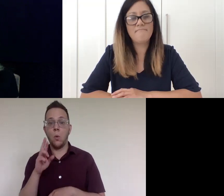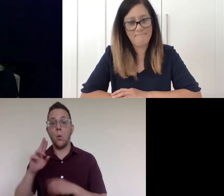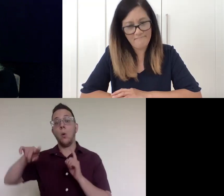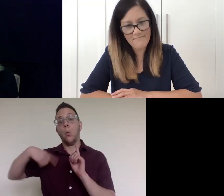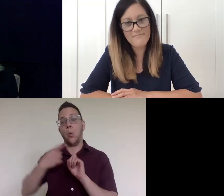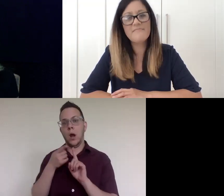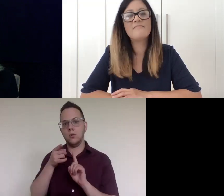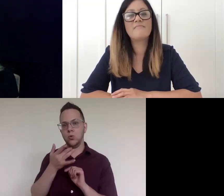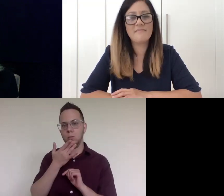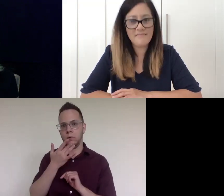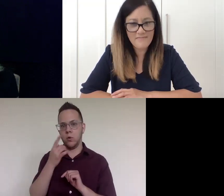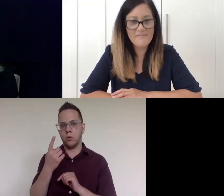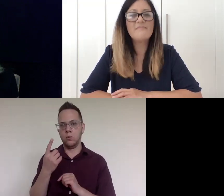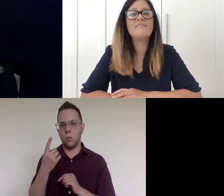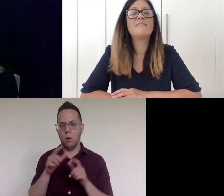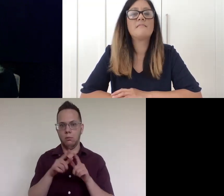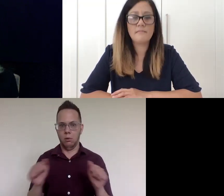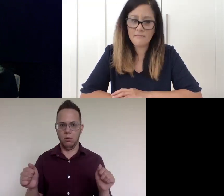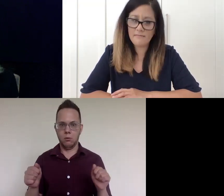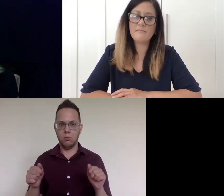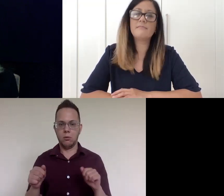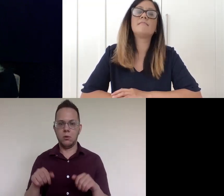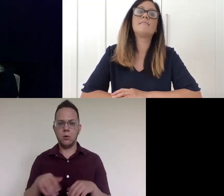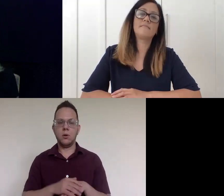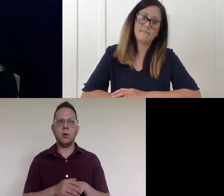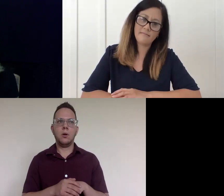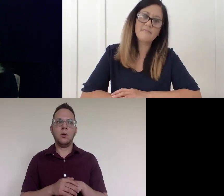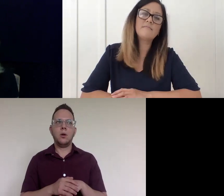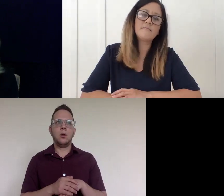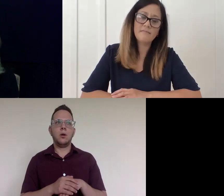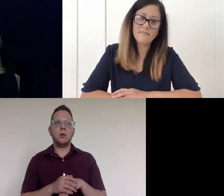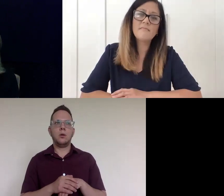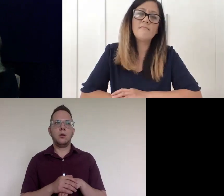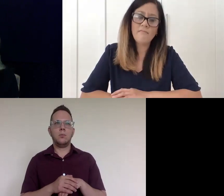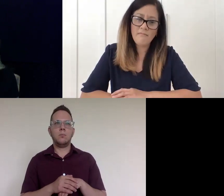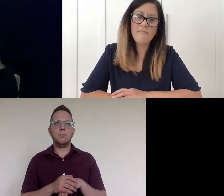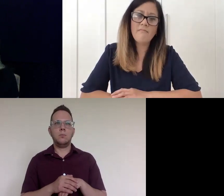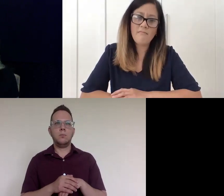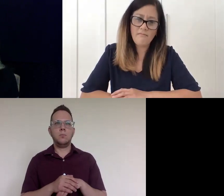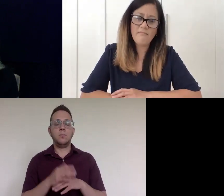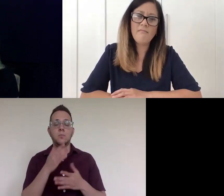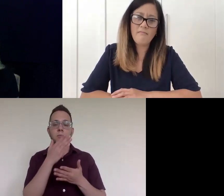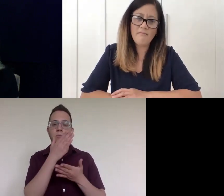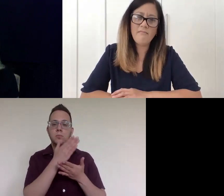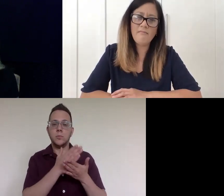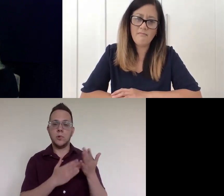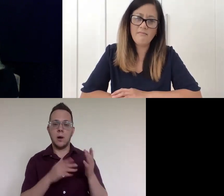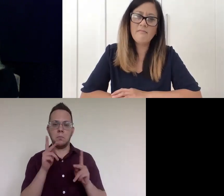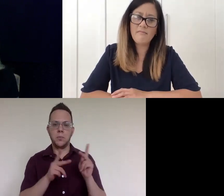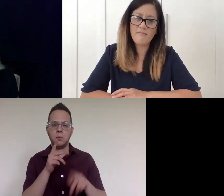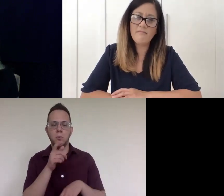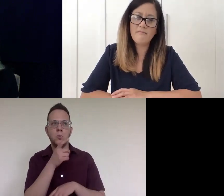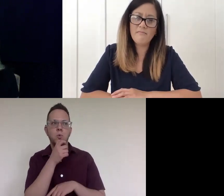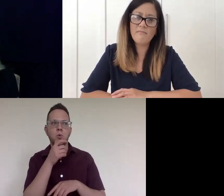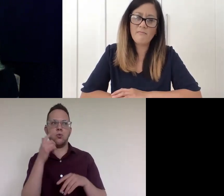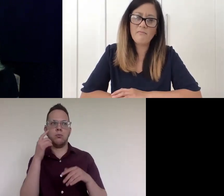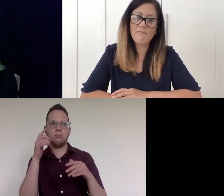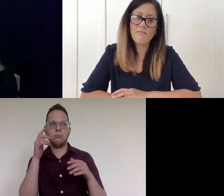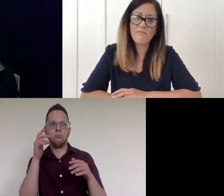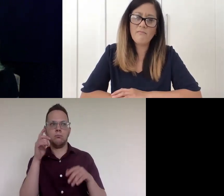About which languages you prefer, or do you prefer only one language? And some people who are deaf prefer an interpreter for